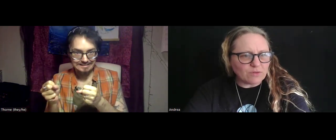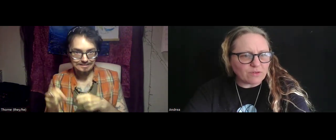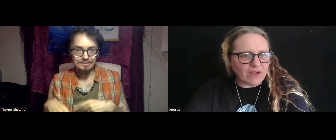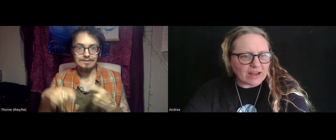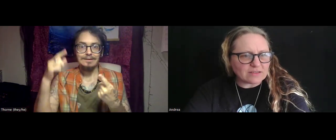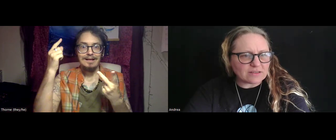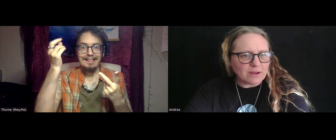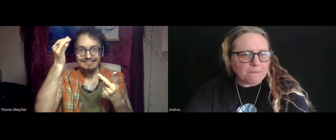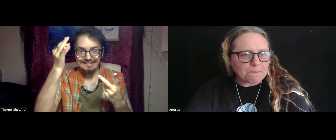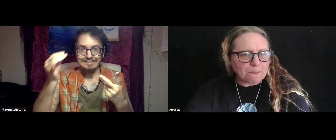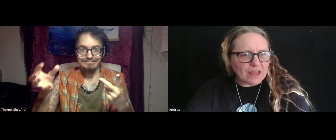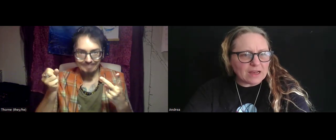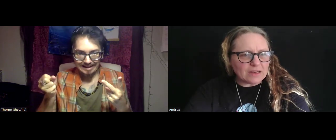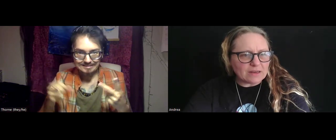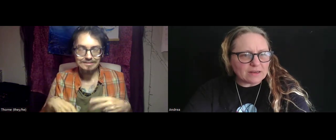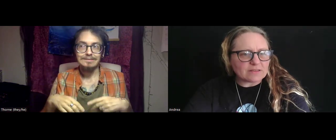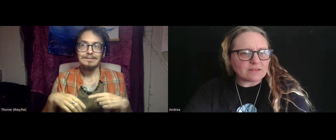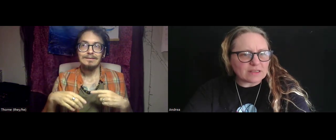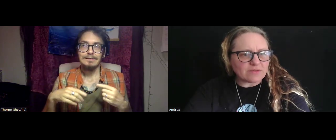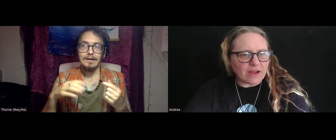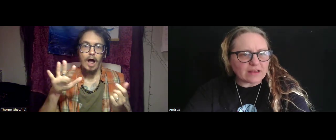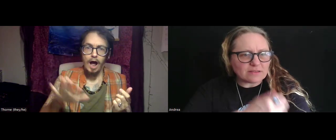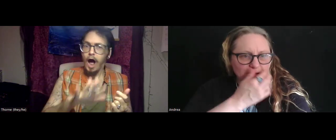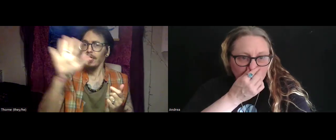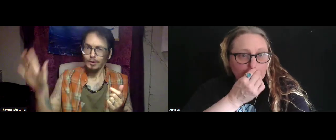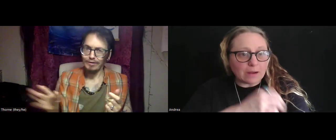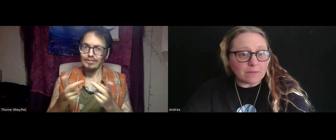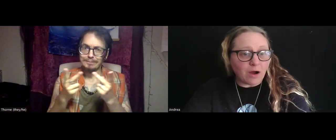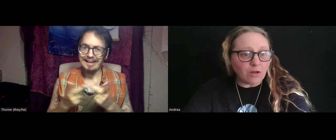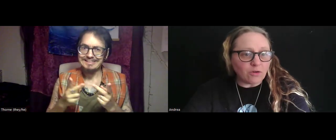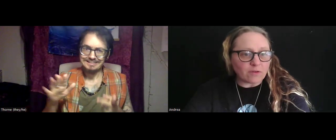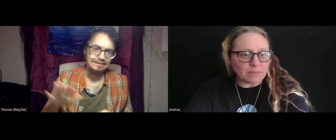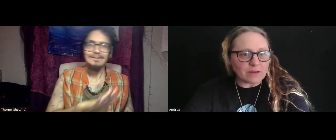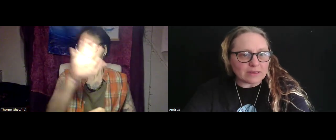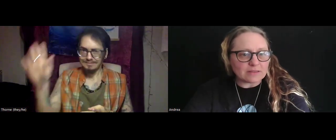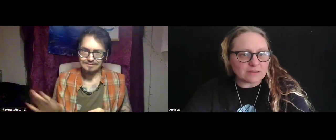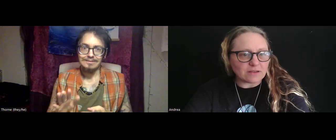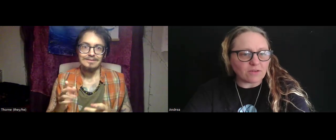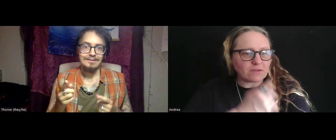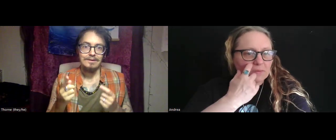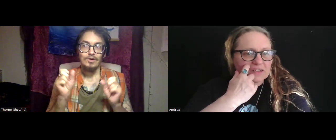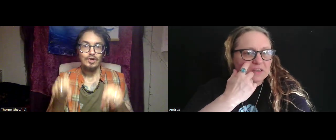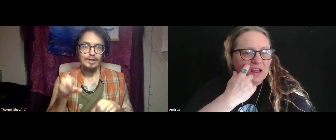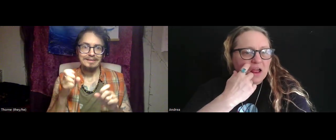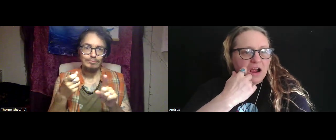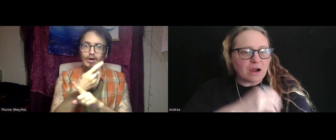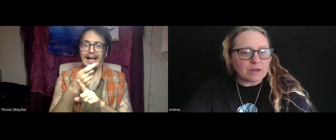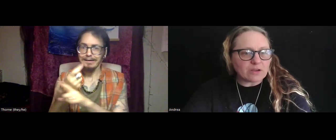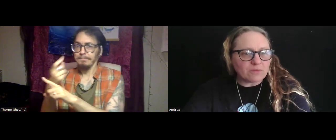moves fast and it thinks fast, all over the place, it's all over the place. It could